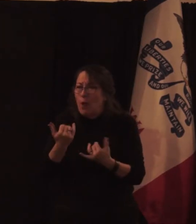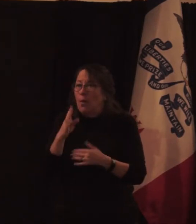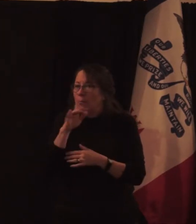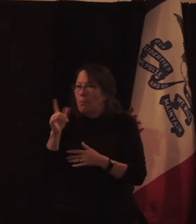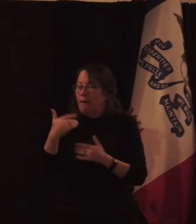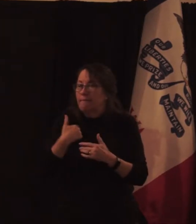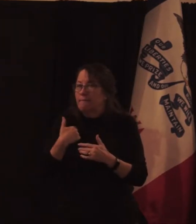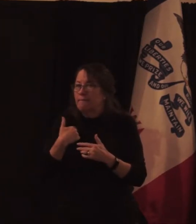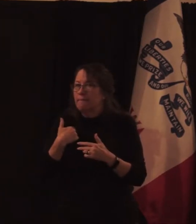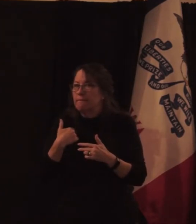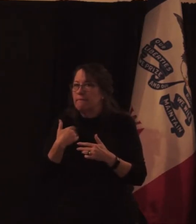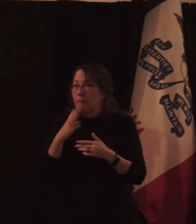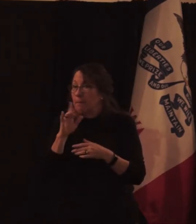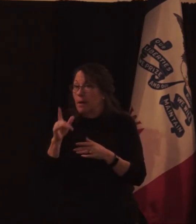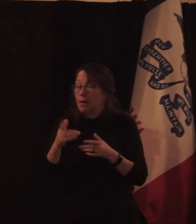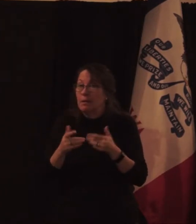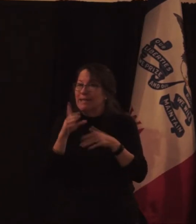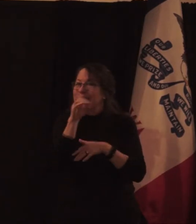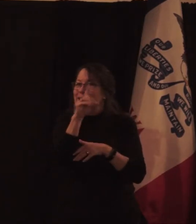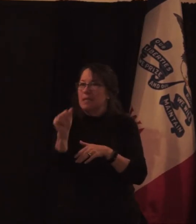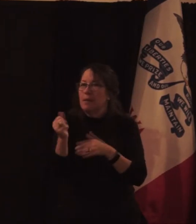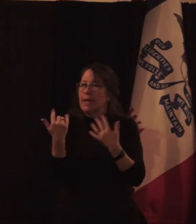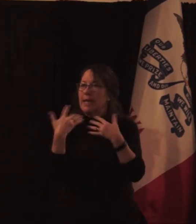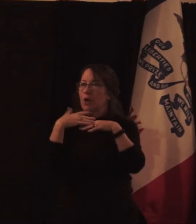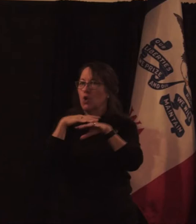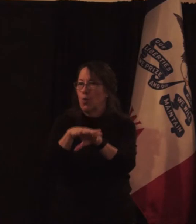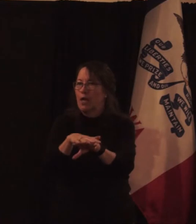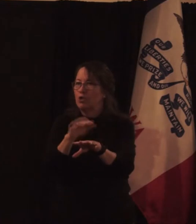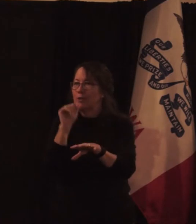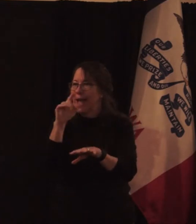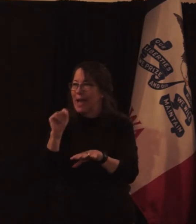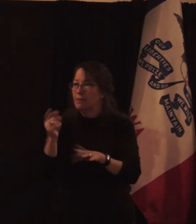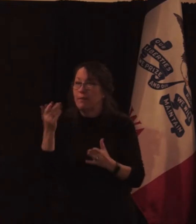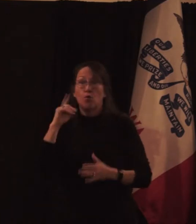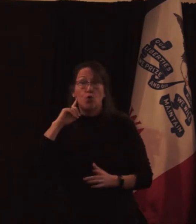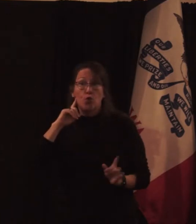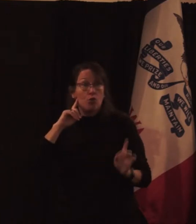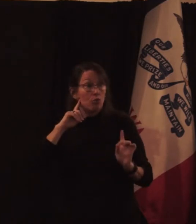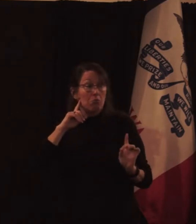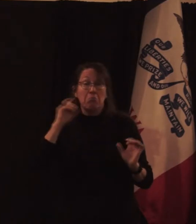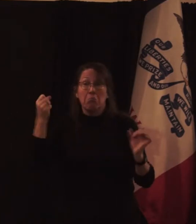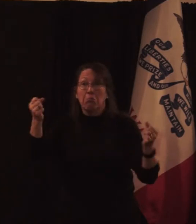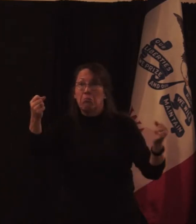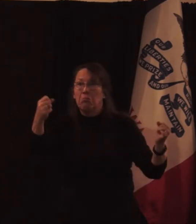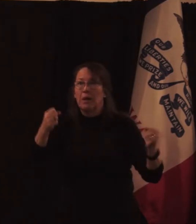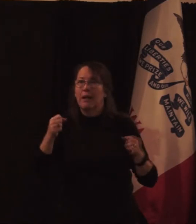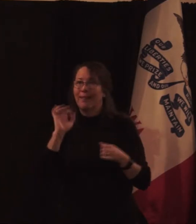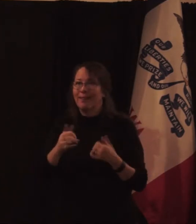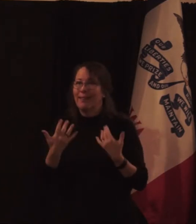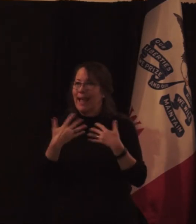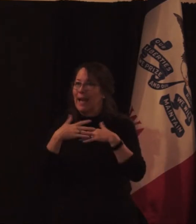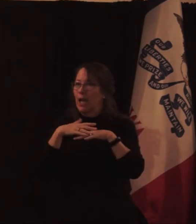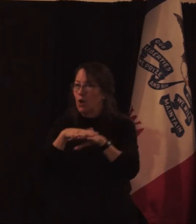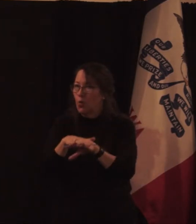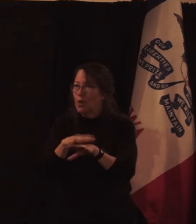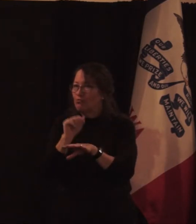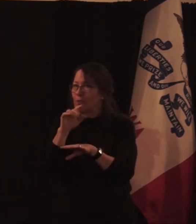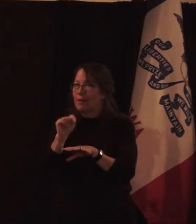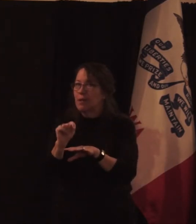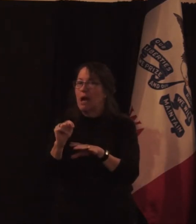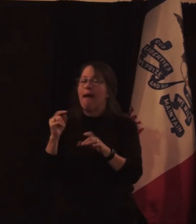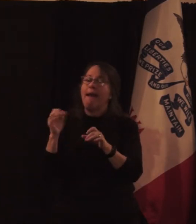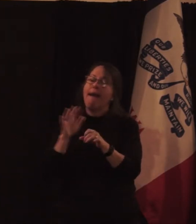the House now called the Disability Integration Act. Some of you may have heard of it, right? The Disability Integration Act. We have